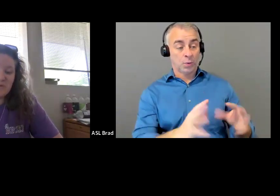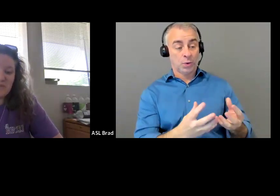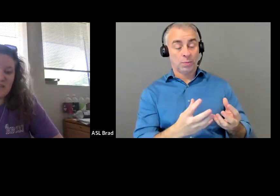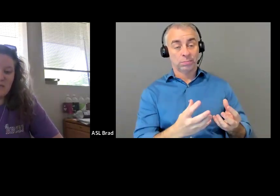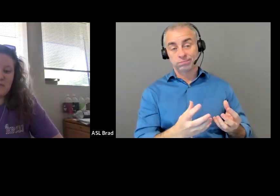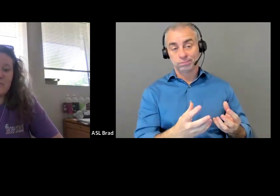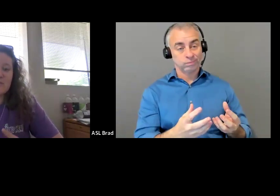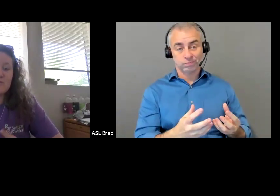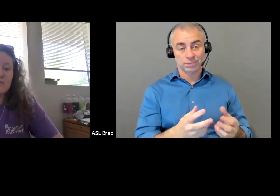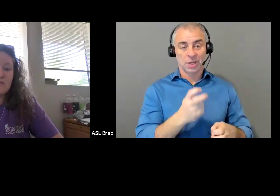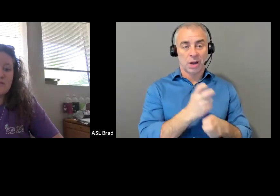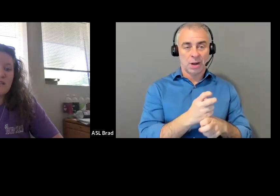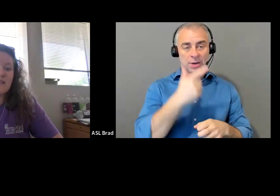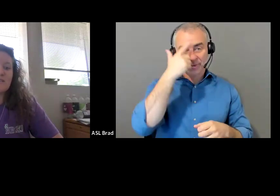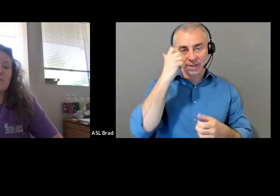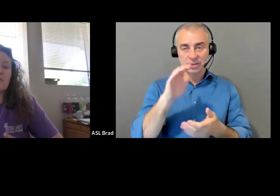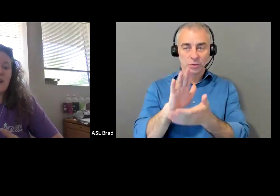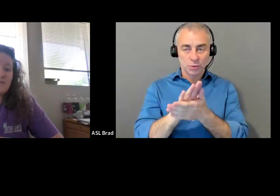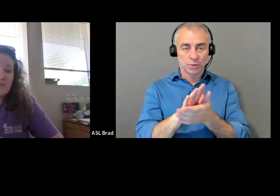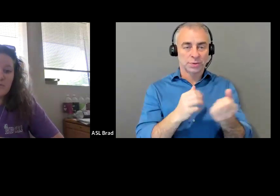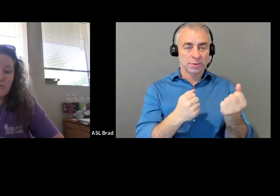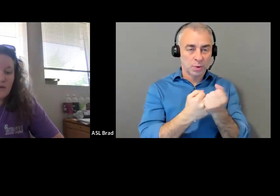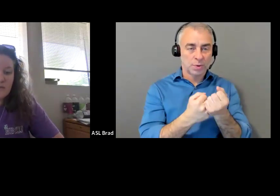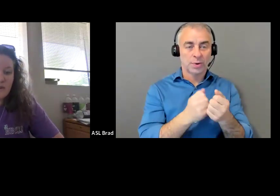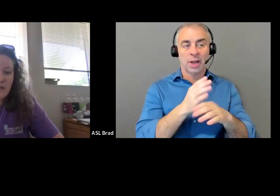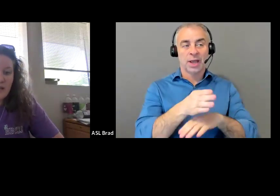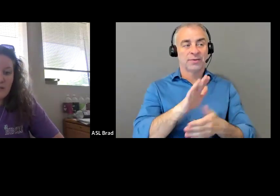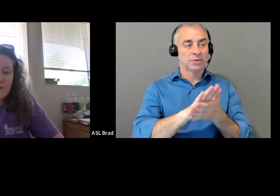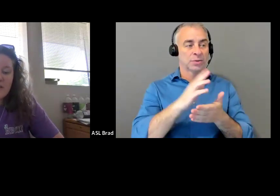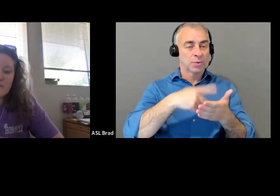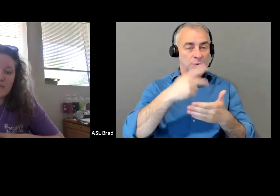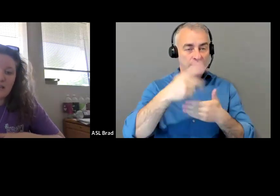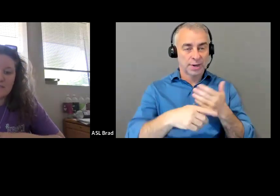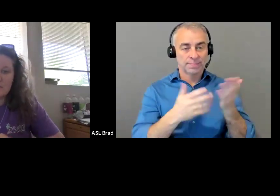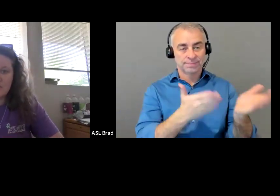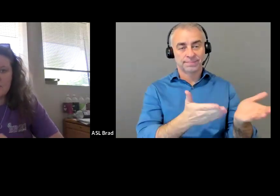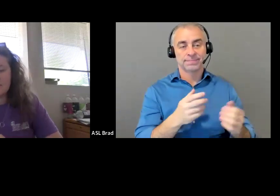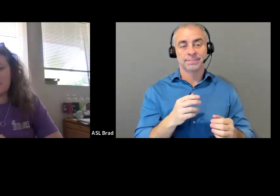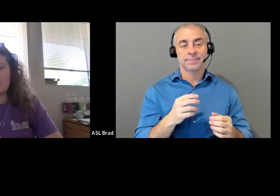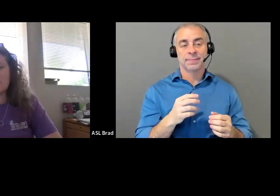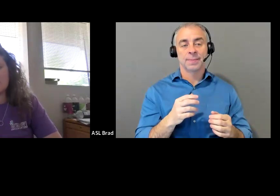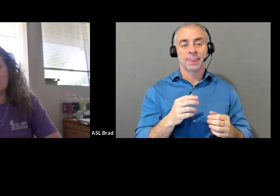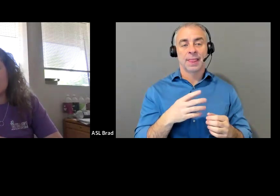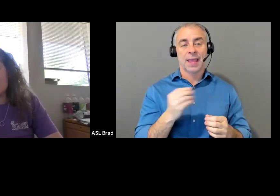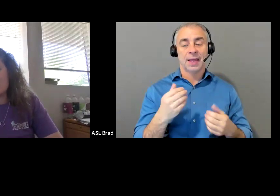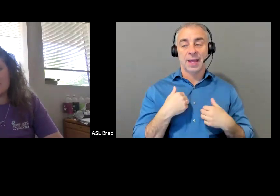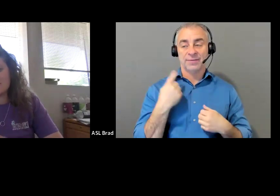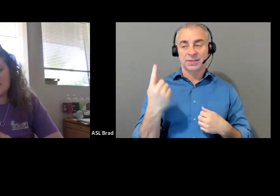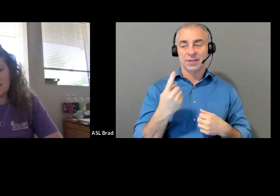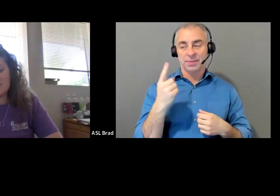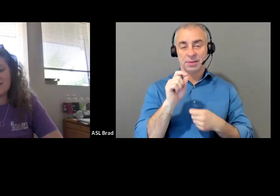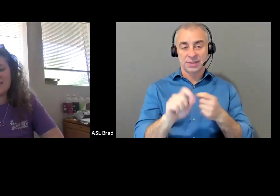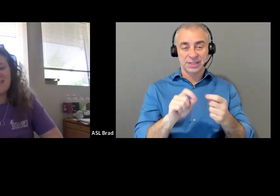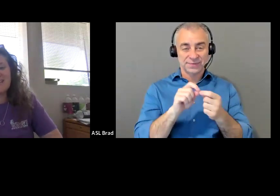of the supports come from the schools and some of their after school programs they already have. But to have something specific where we can address some of